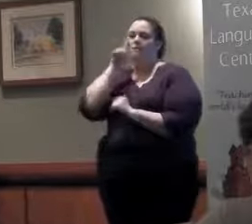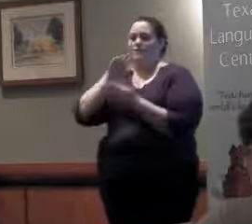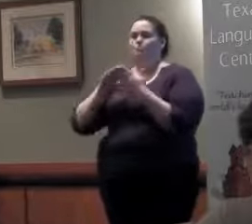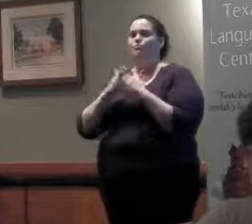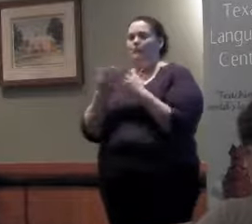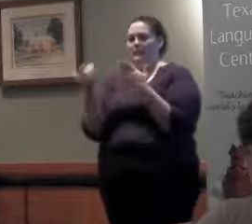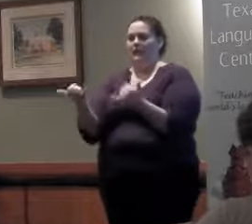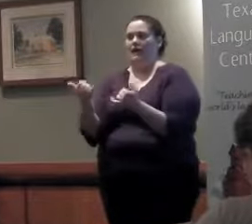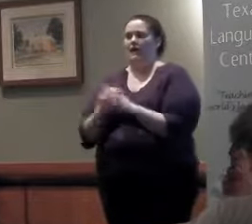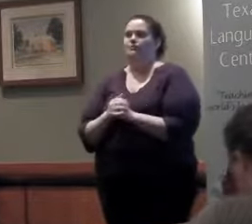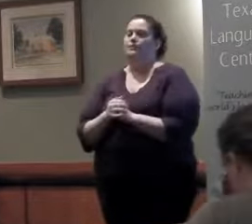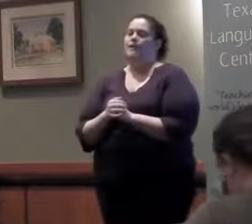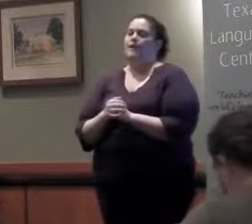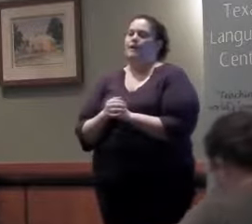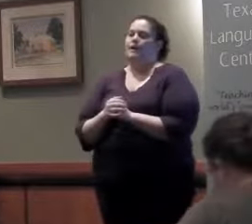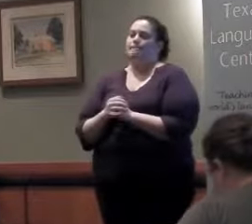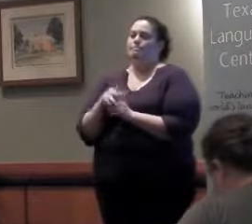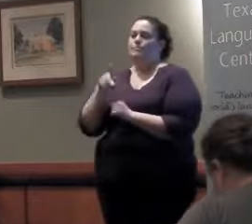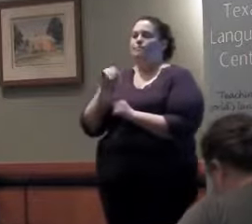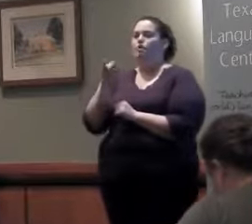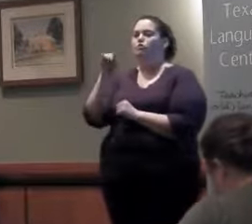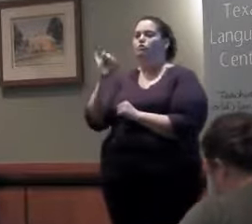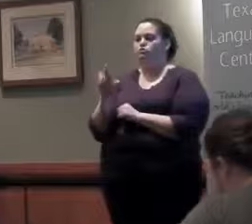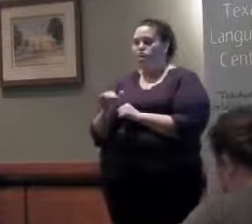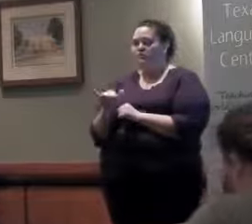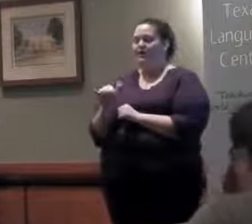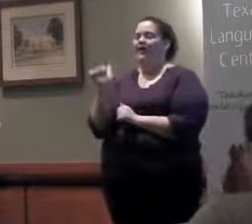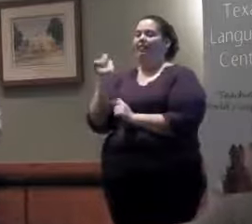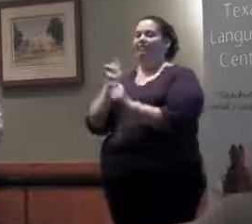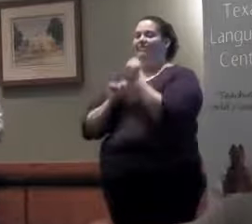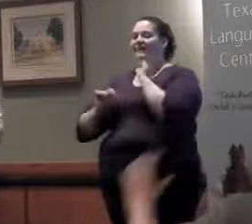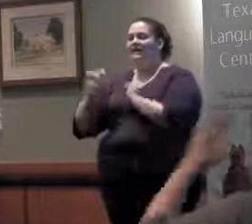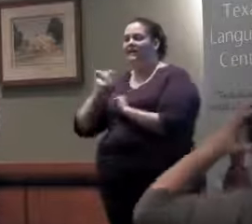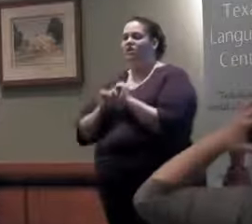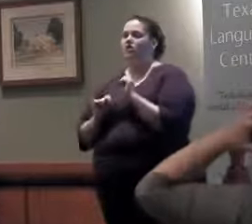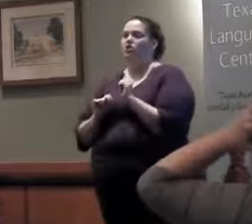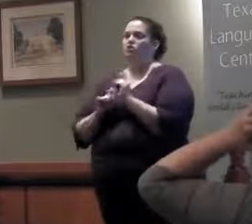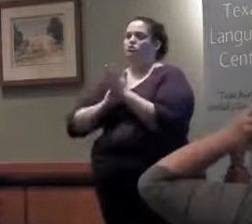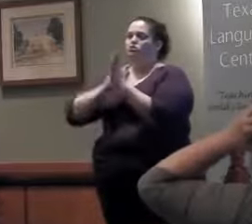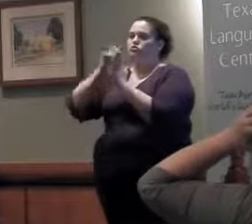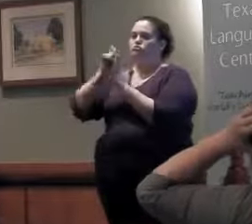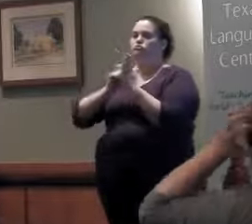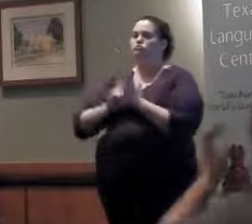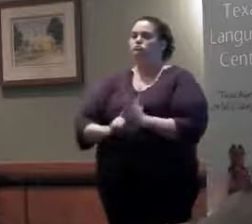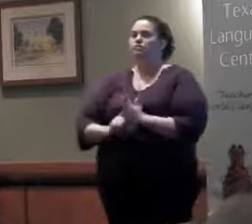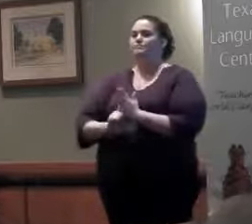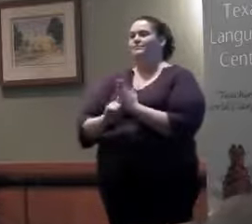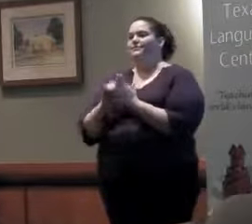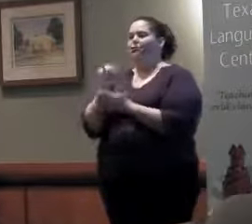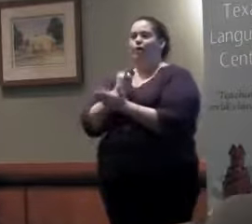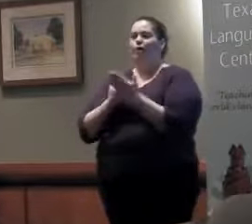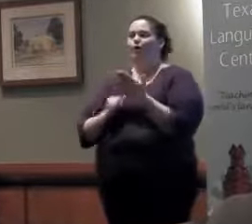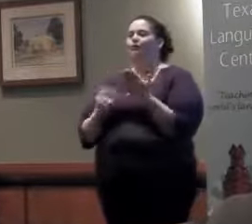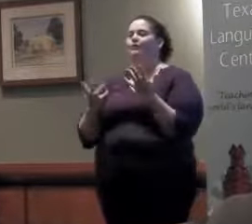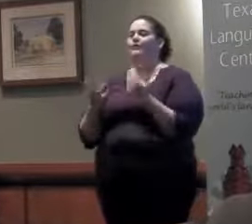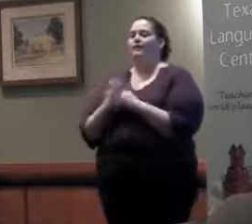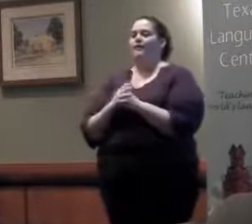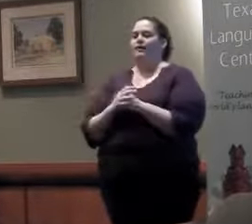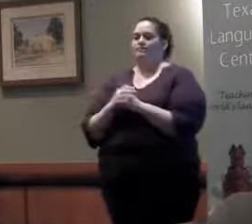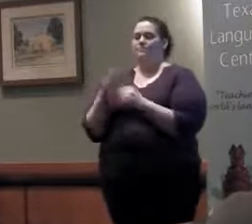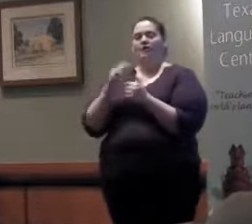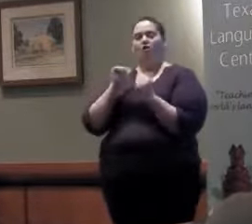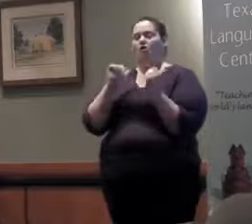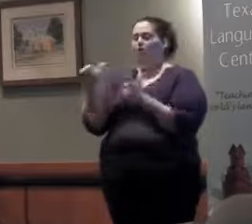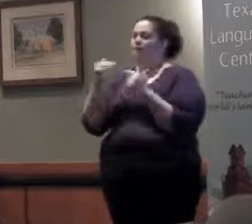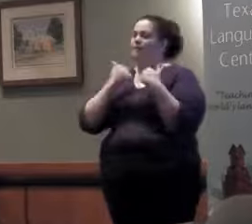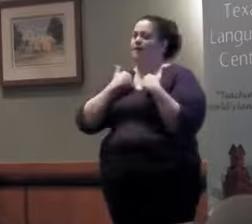and theater and scripted works in ASL, all of which exist. They exist on video, they exist live, and so they're